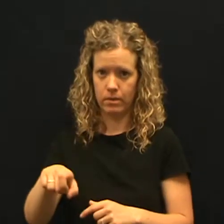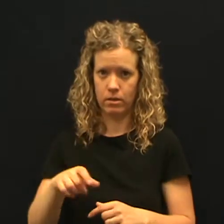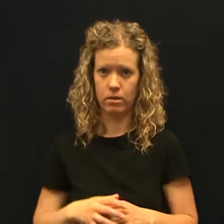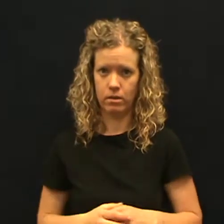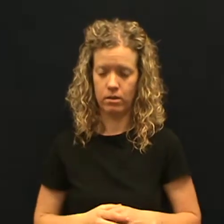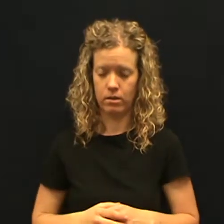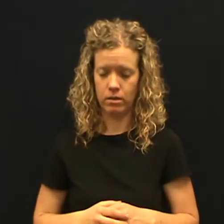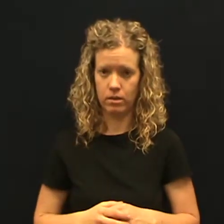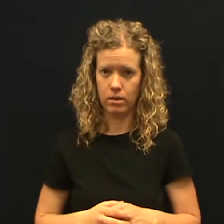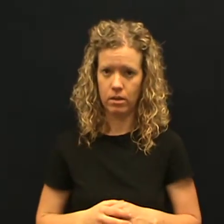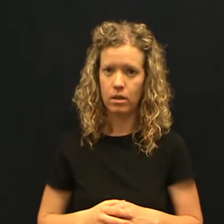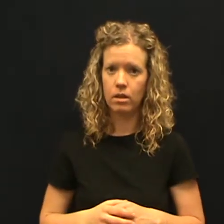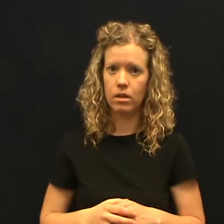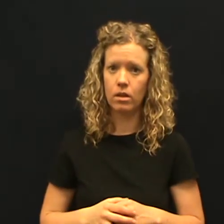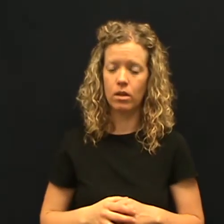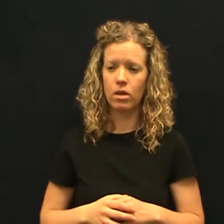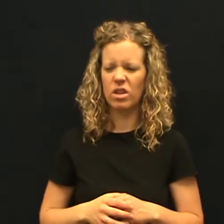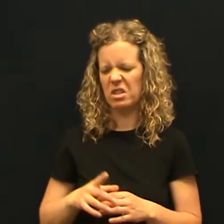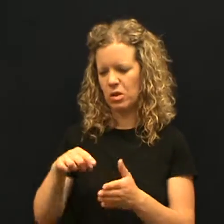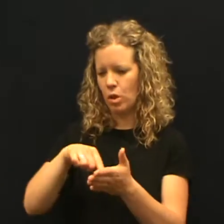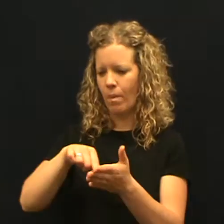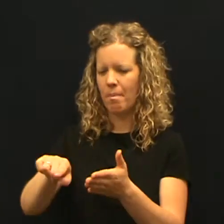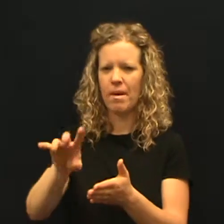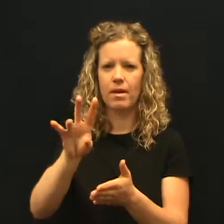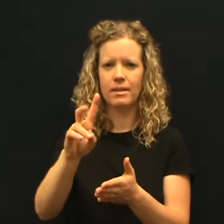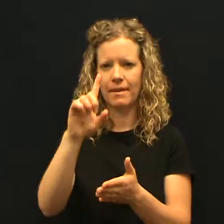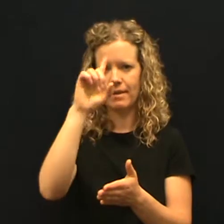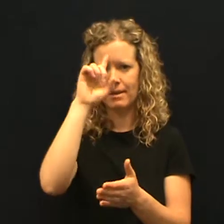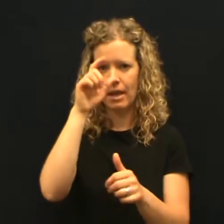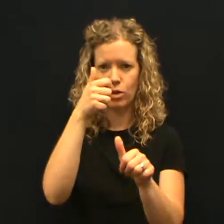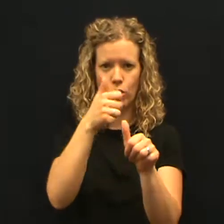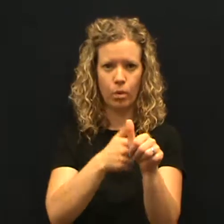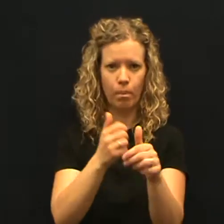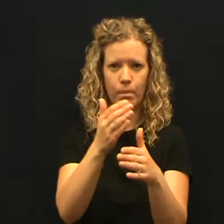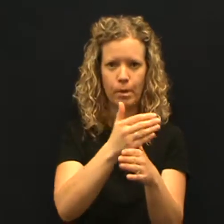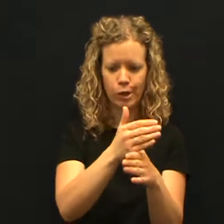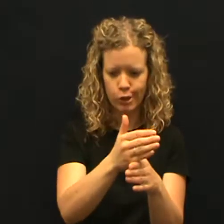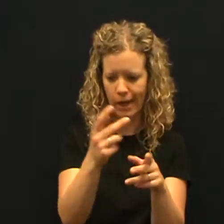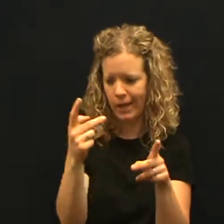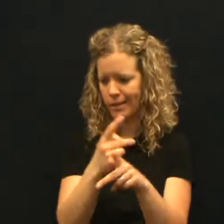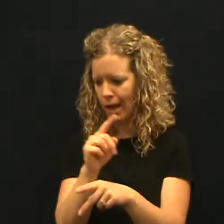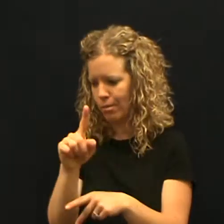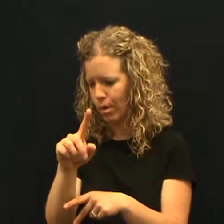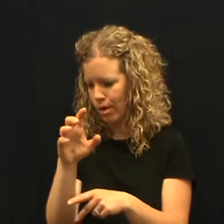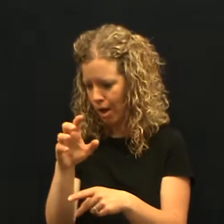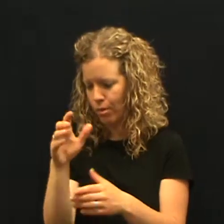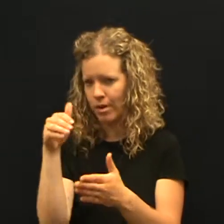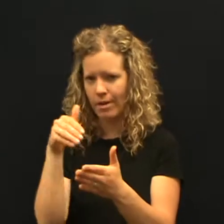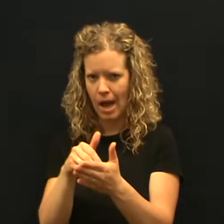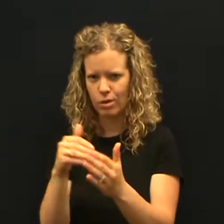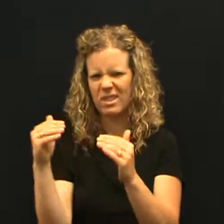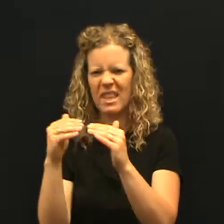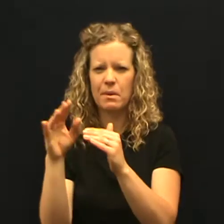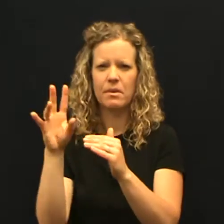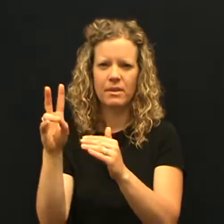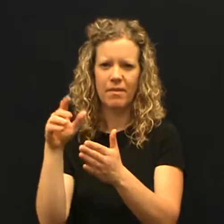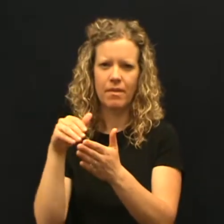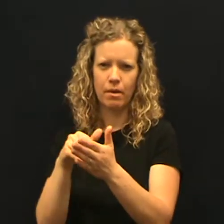the 7 cents per share times the 100,000 shares, which is $7,000. We pay that to